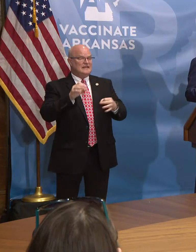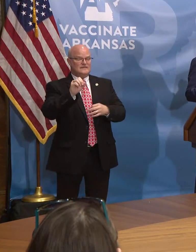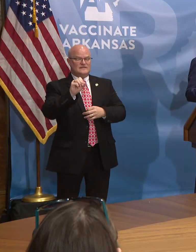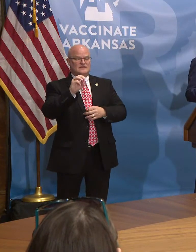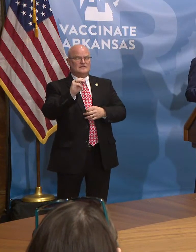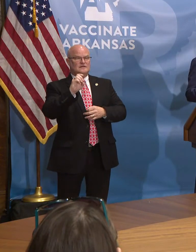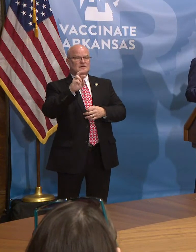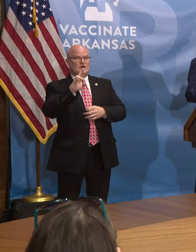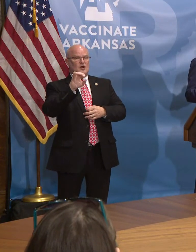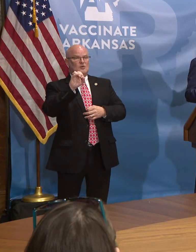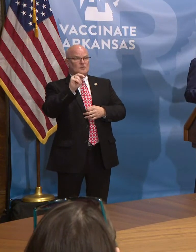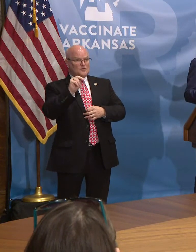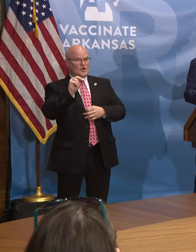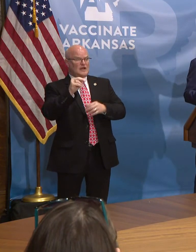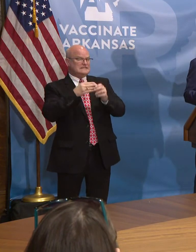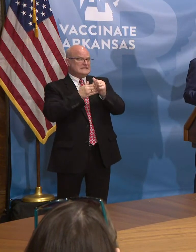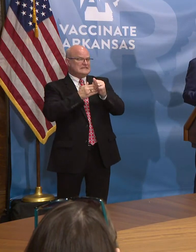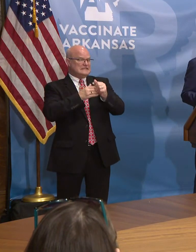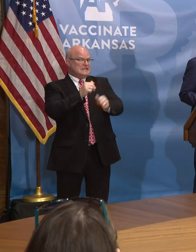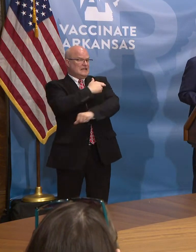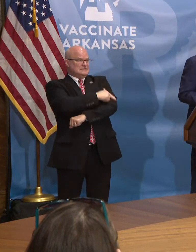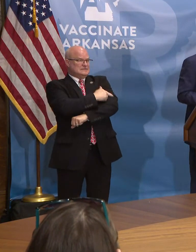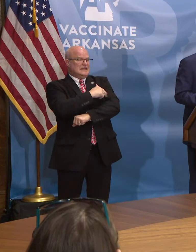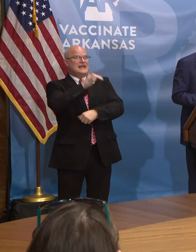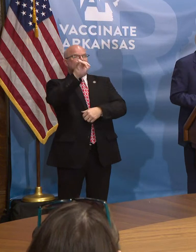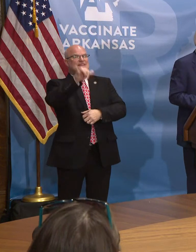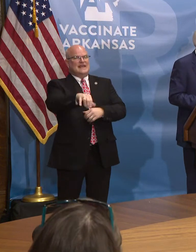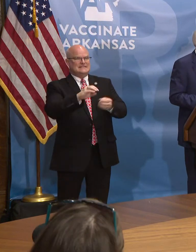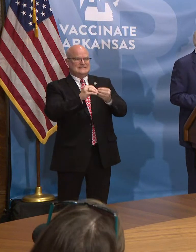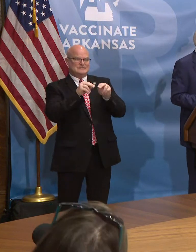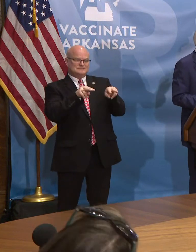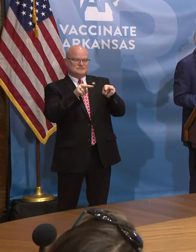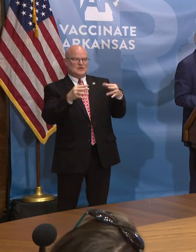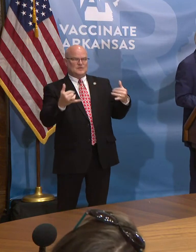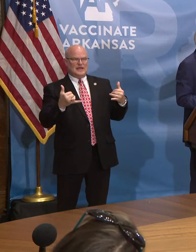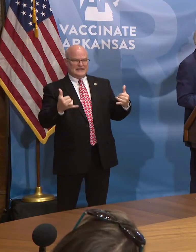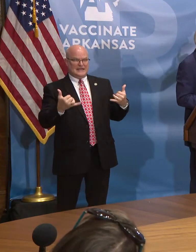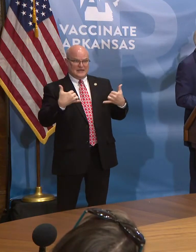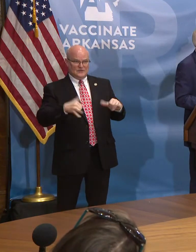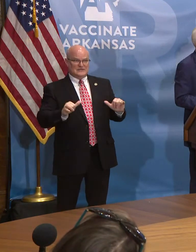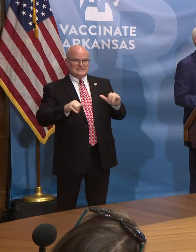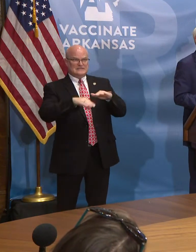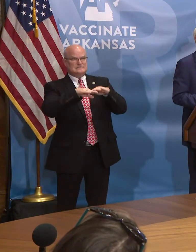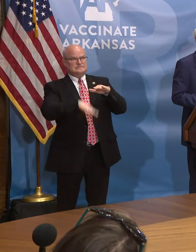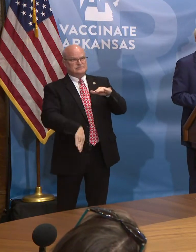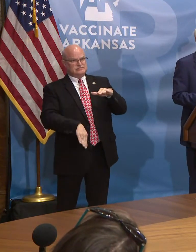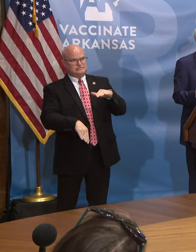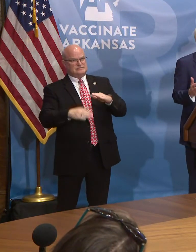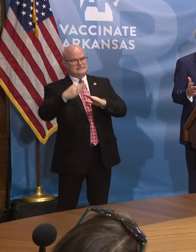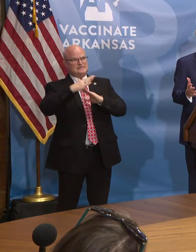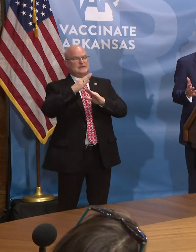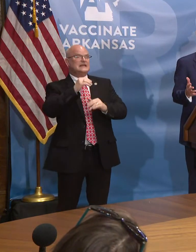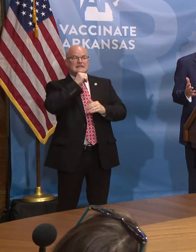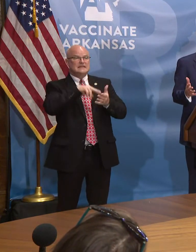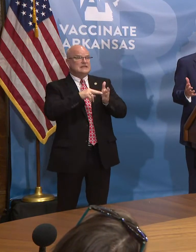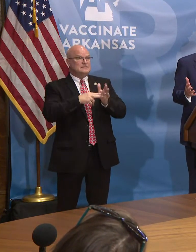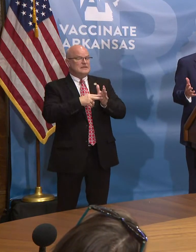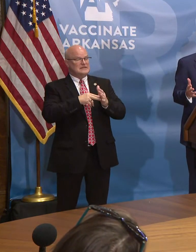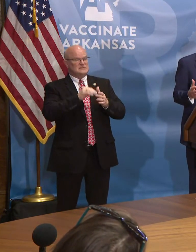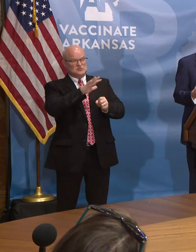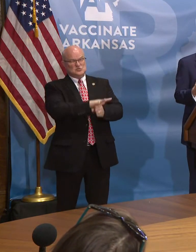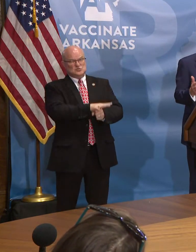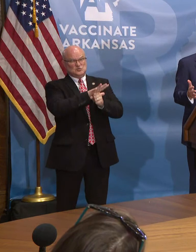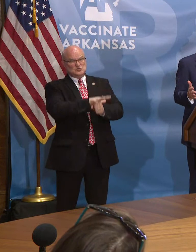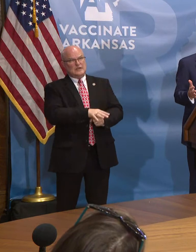is leading to hospitalizations. That's the number we're looking at, and we're still way below where we were at the peak. It doesn't mean they're not